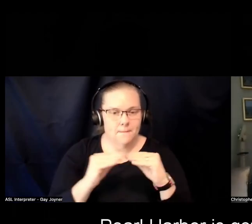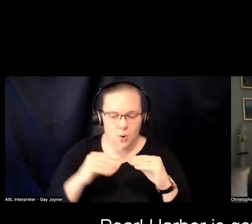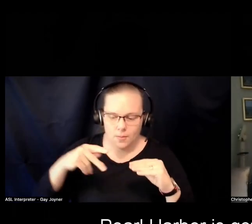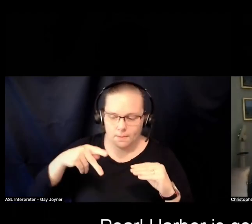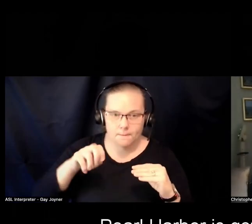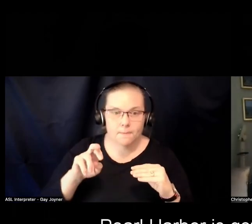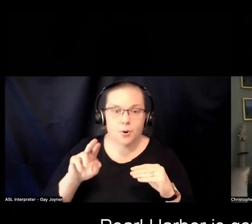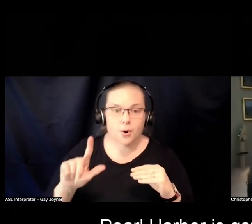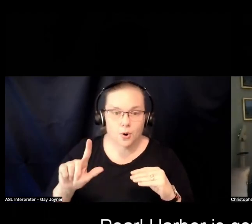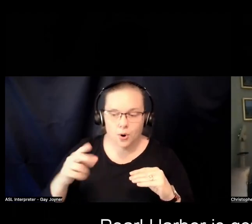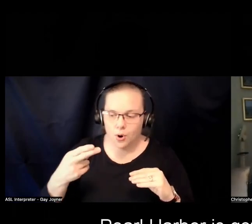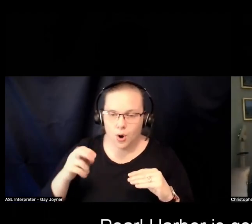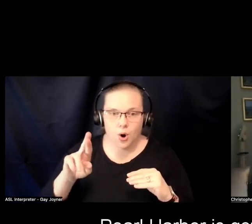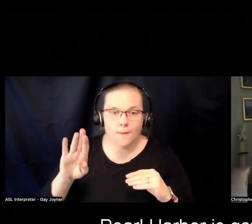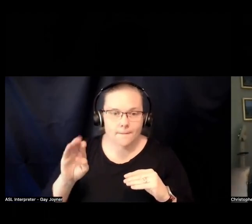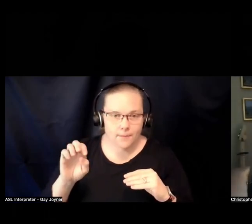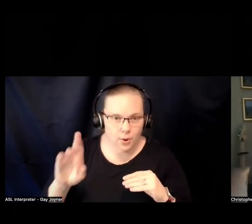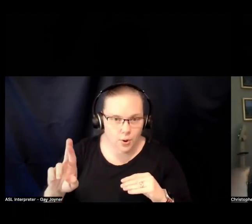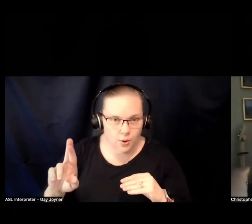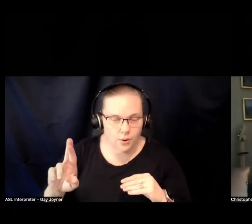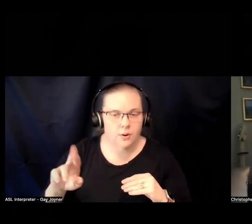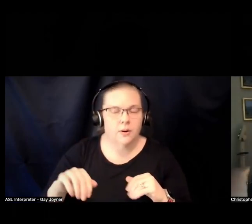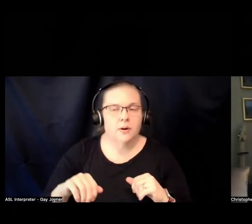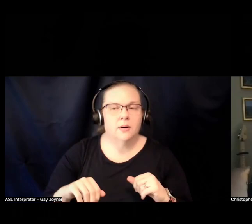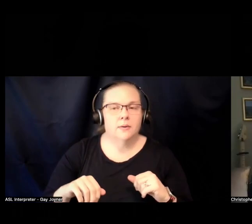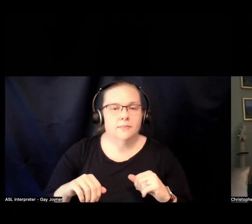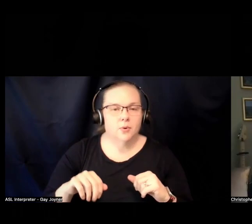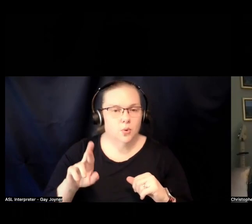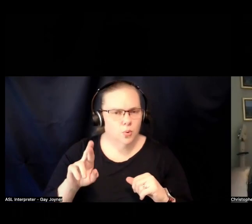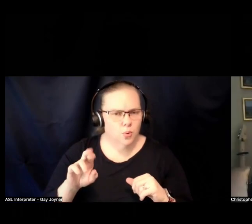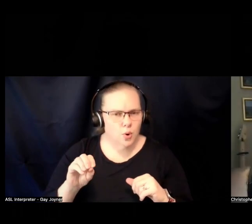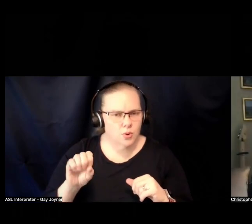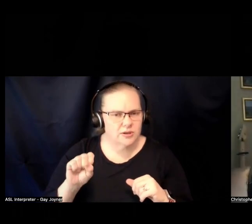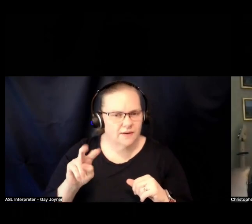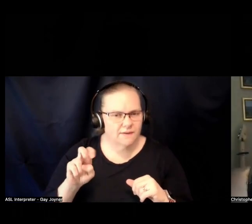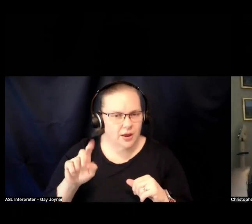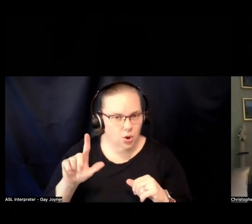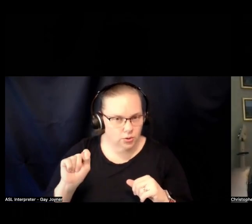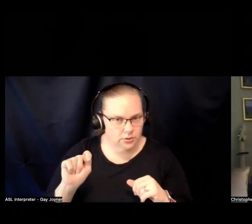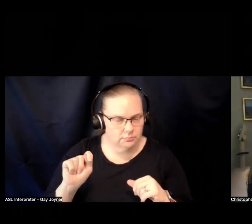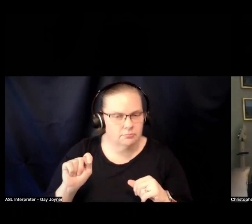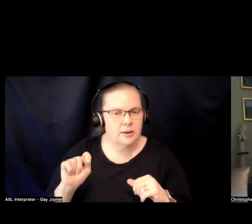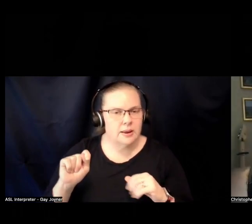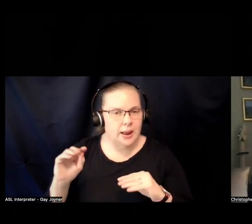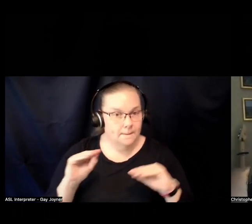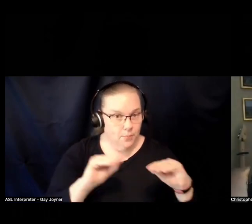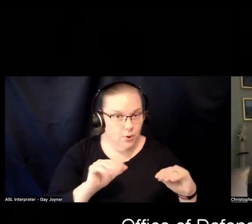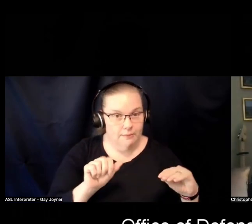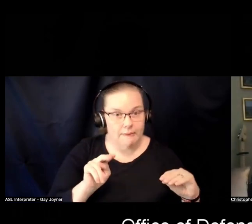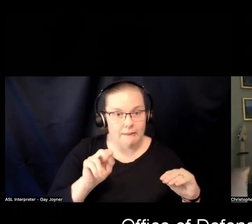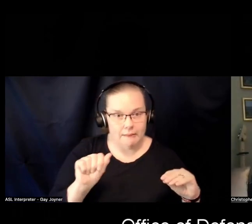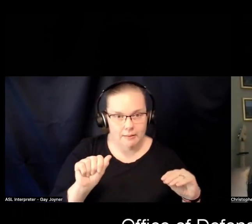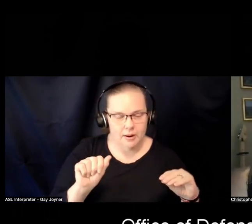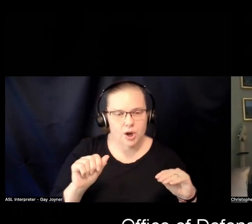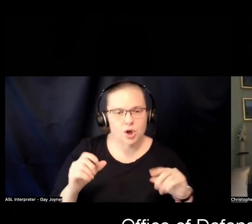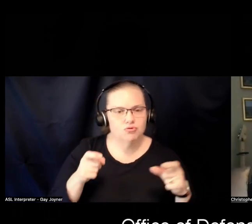Harbor is getting closer to America, I should say, Roosevelt put her in charge of an Office